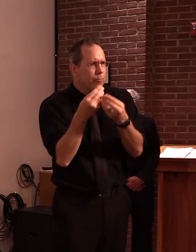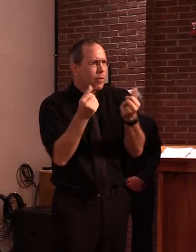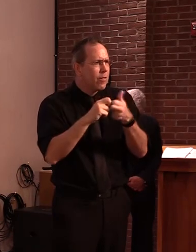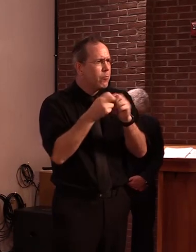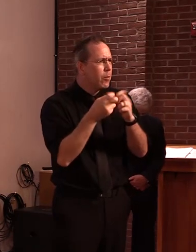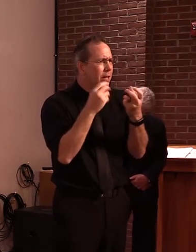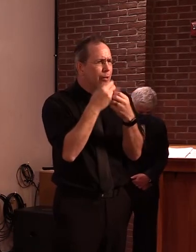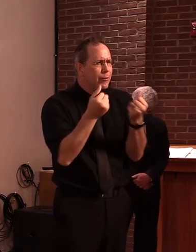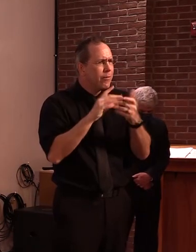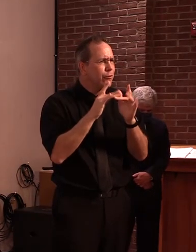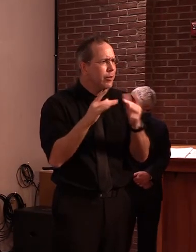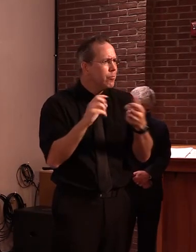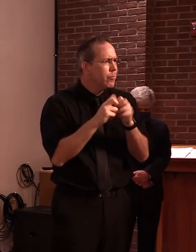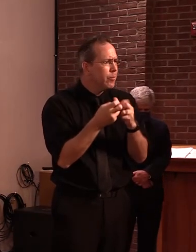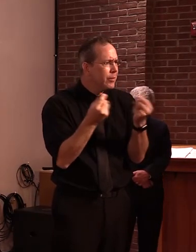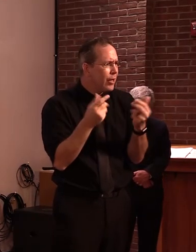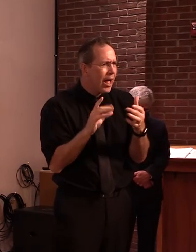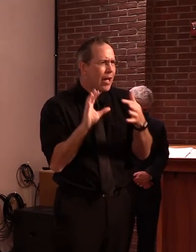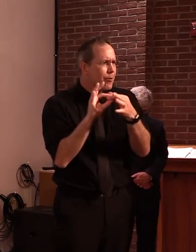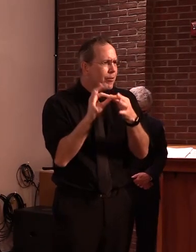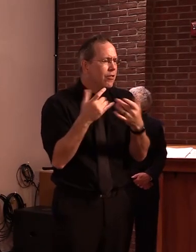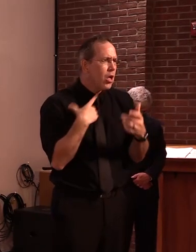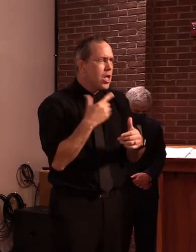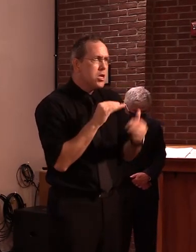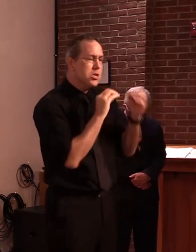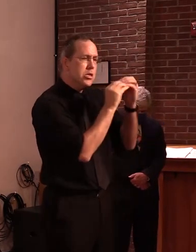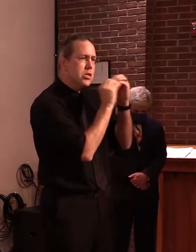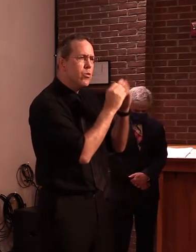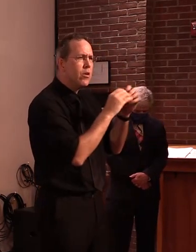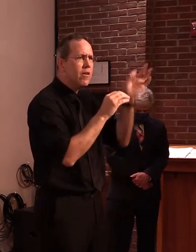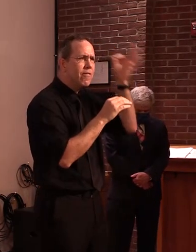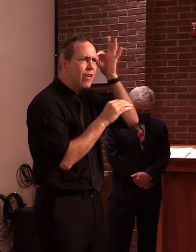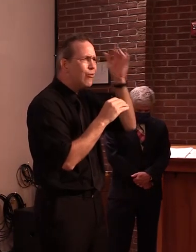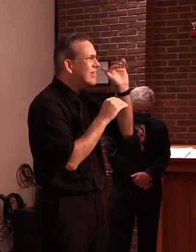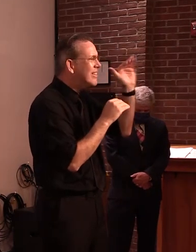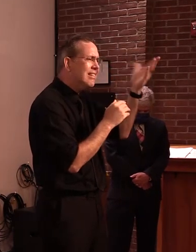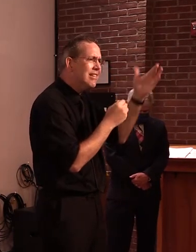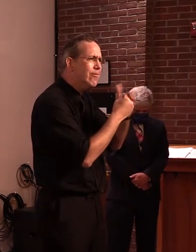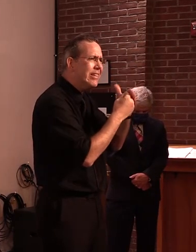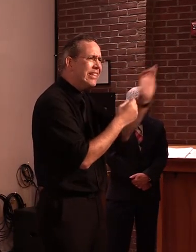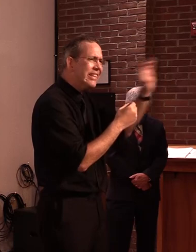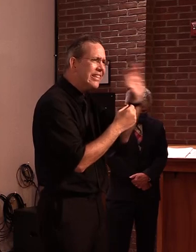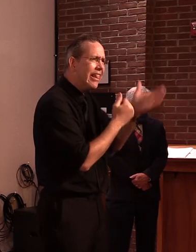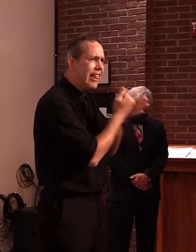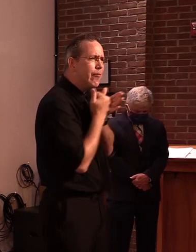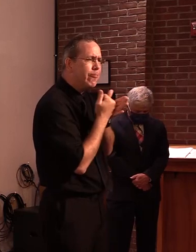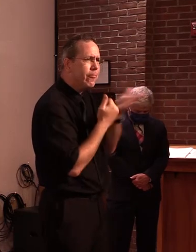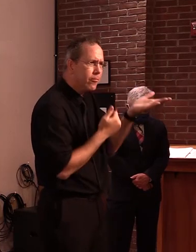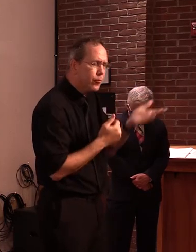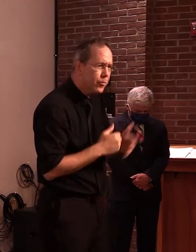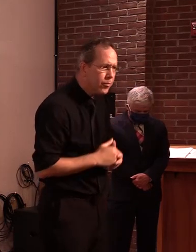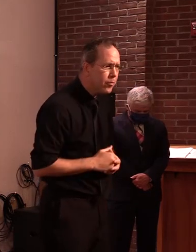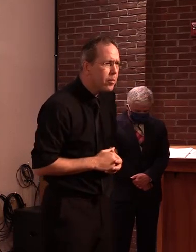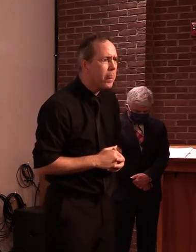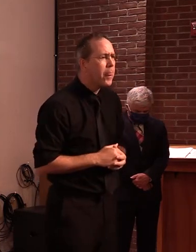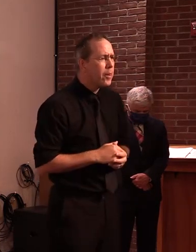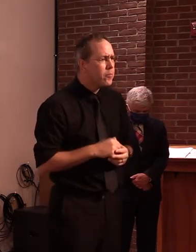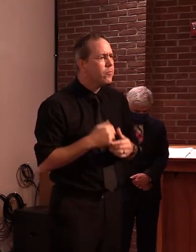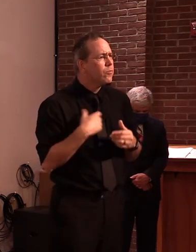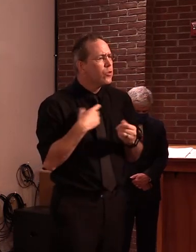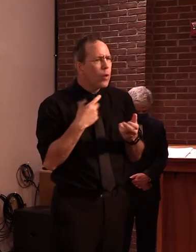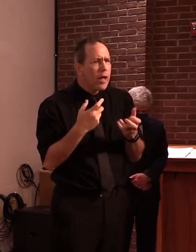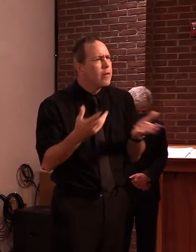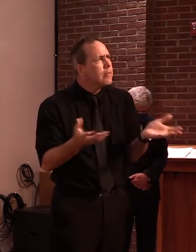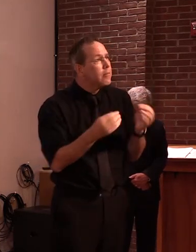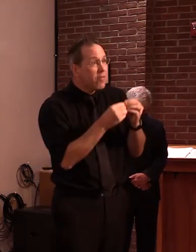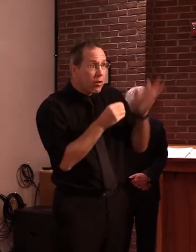at the federal level to secure additional funding down the road in order to more comprehensively